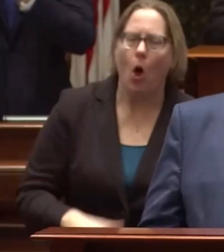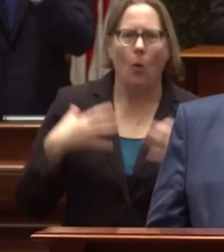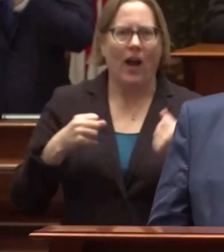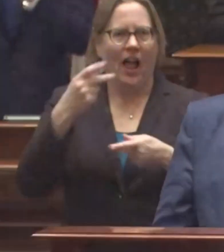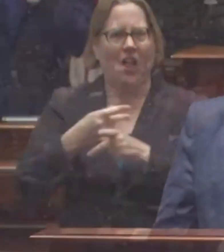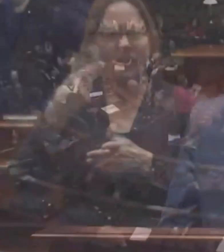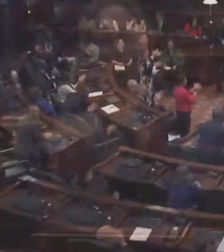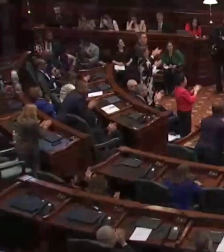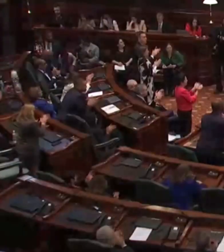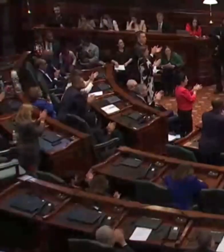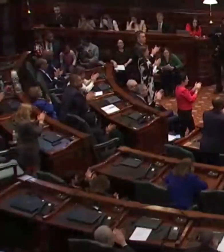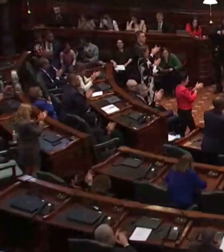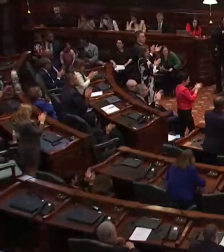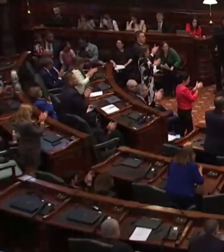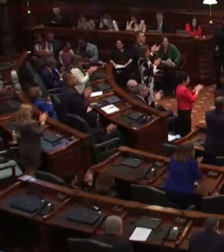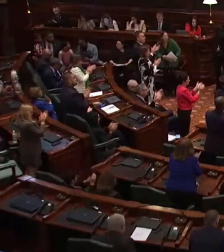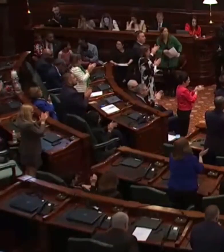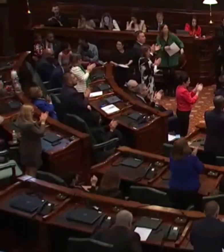of Illinoisans.